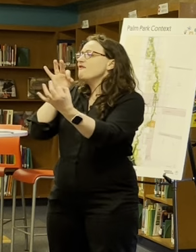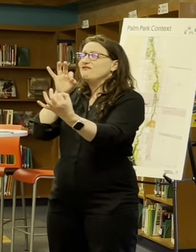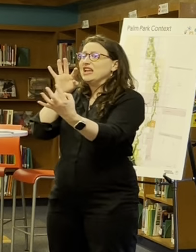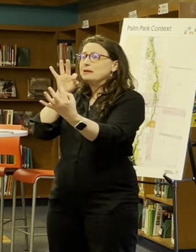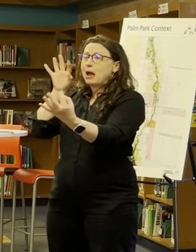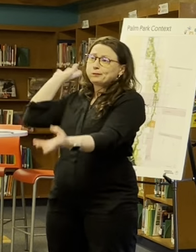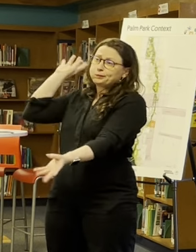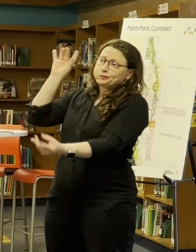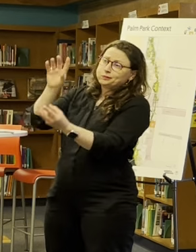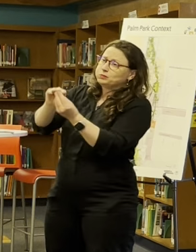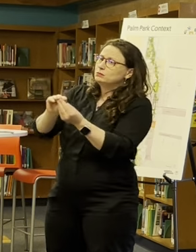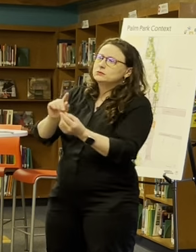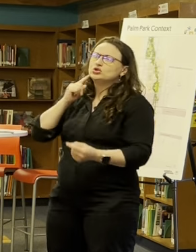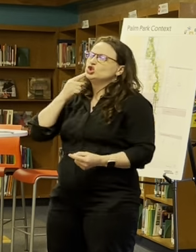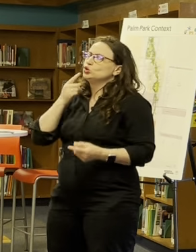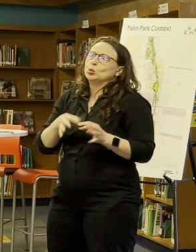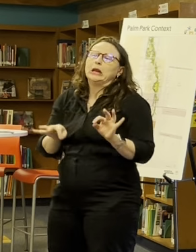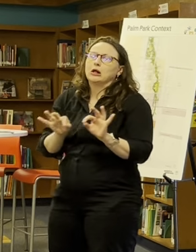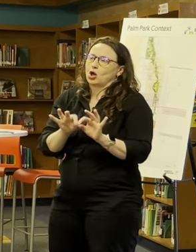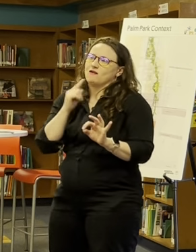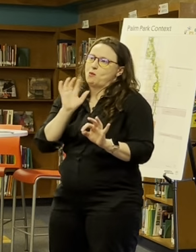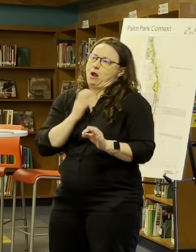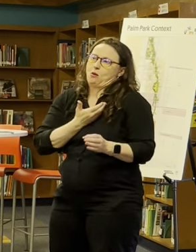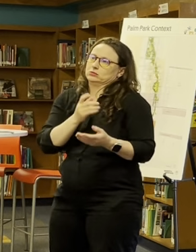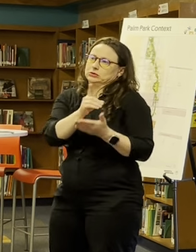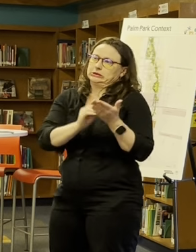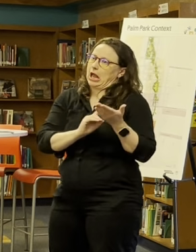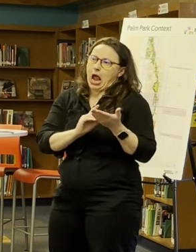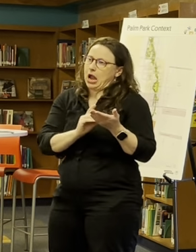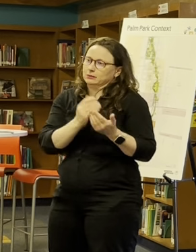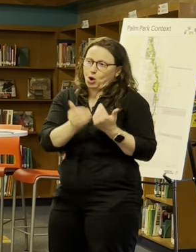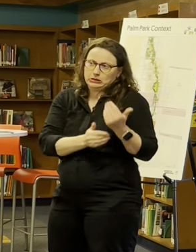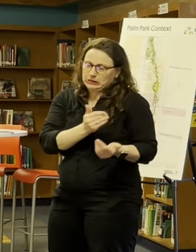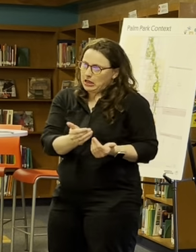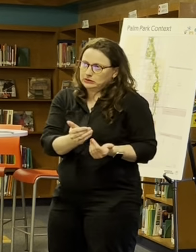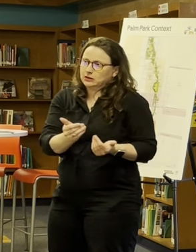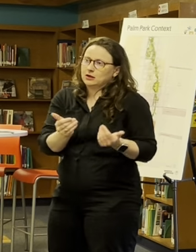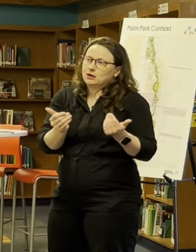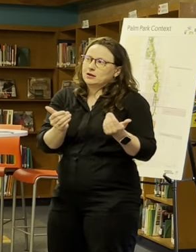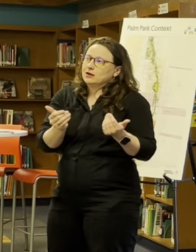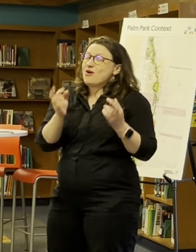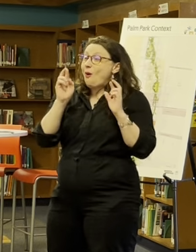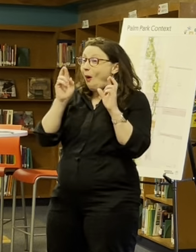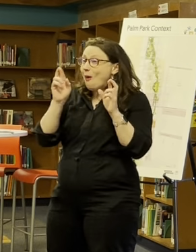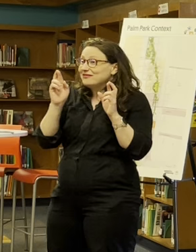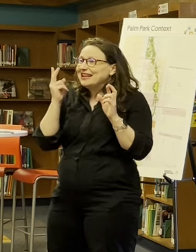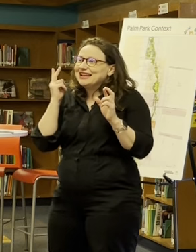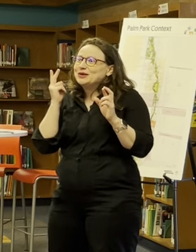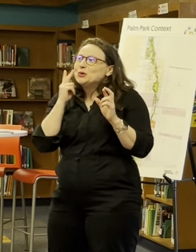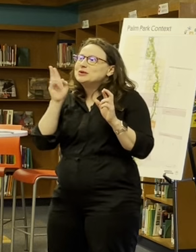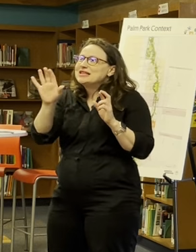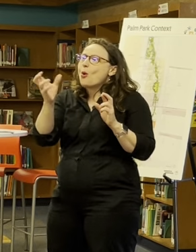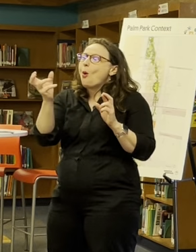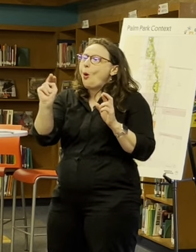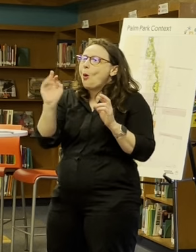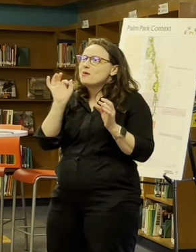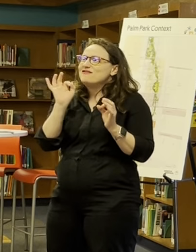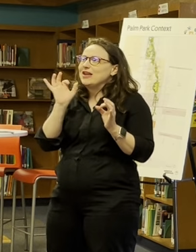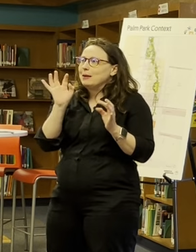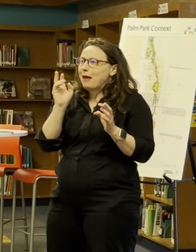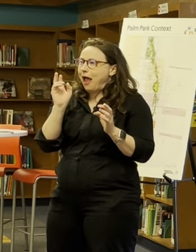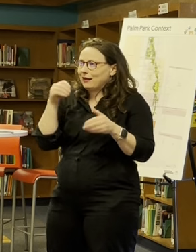have received is critical for our design process. Hopefully you will see your feedback reflected in